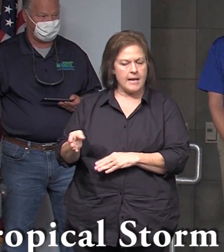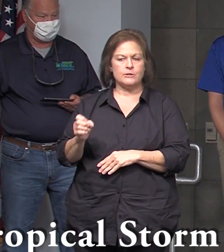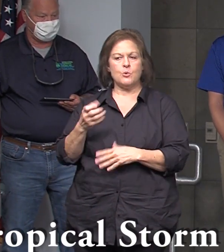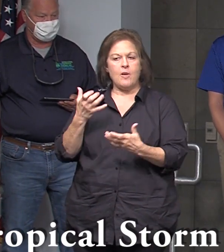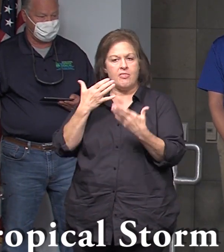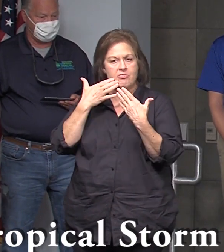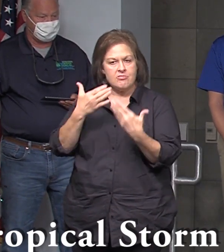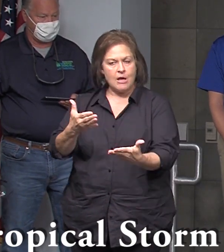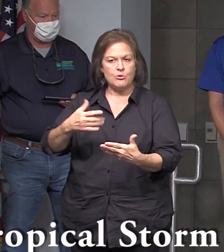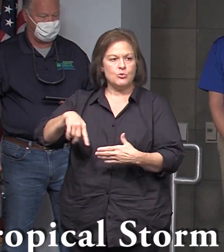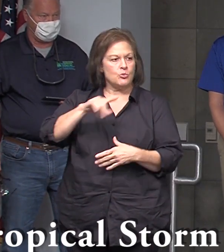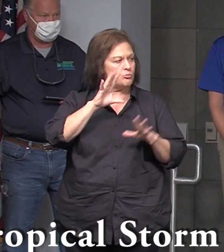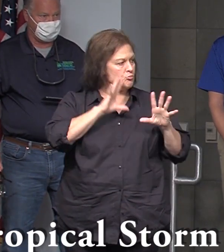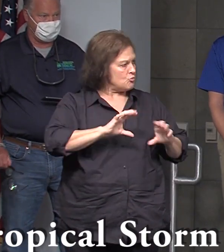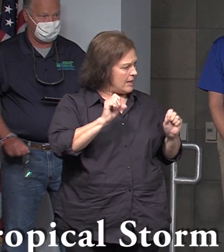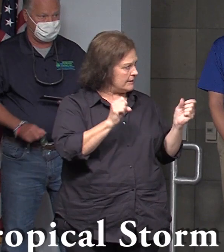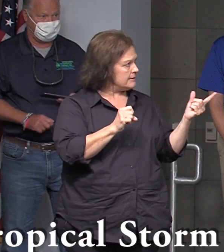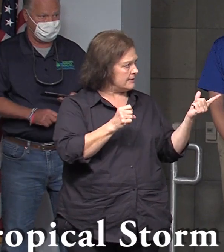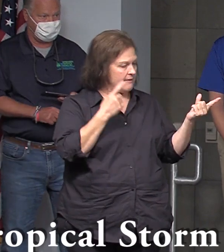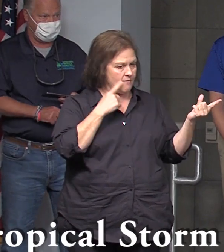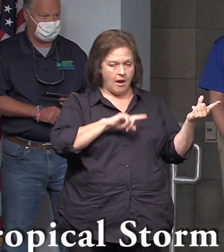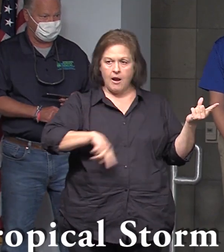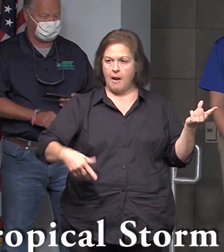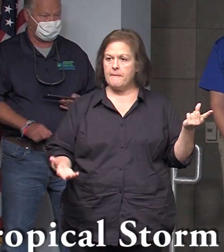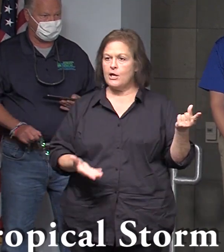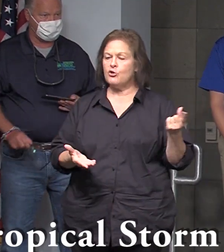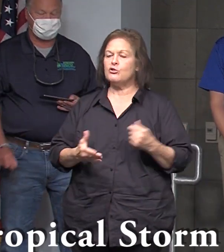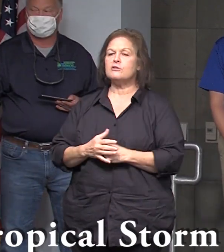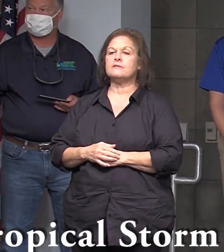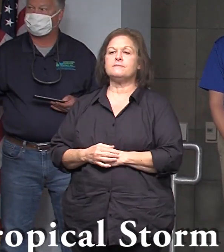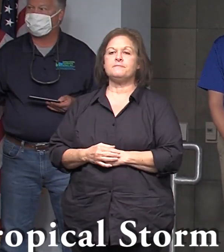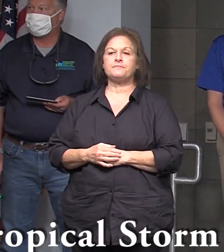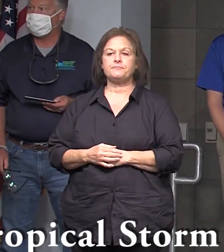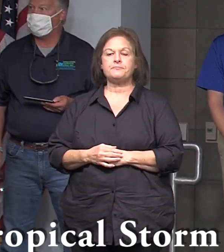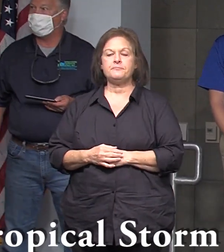the opportunity, and thank you, President Sheng, for letting me come in and visit today.